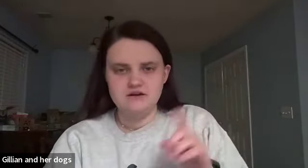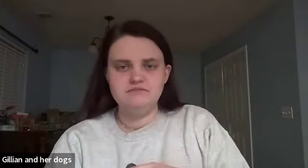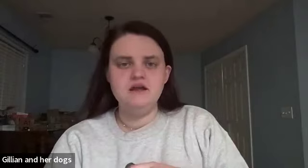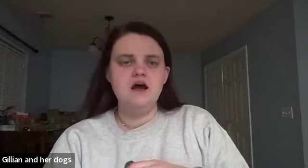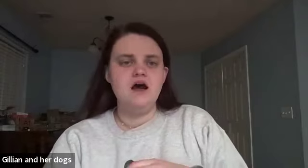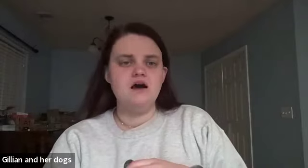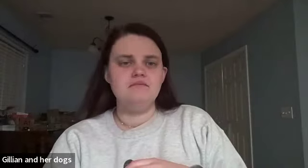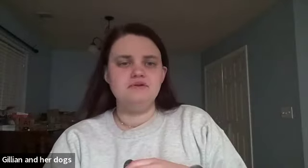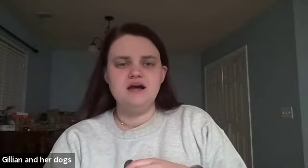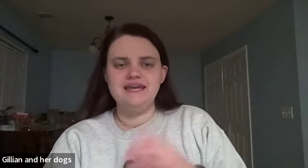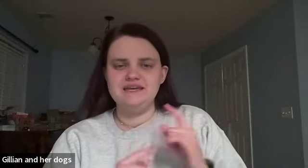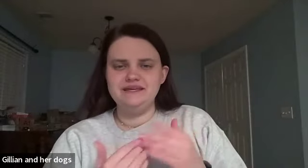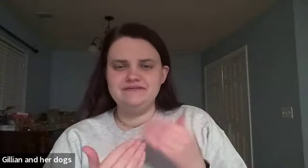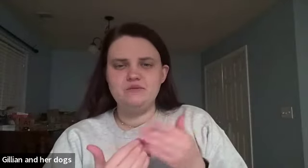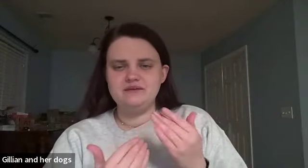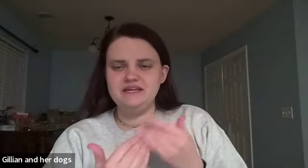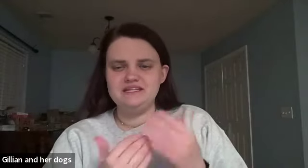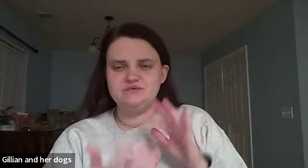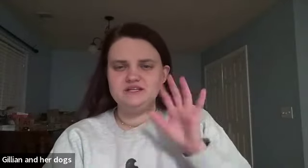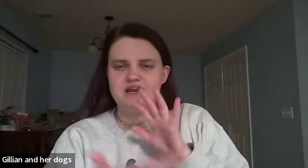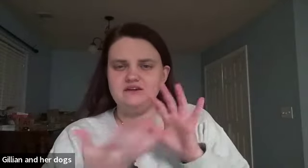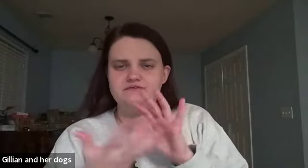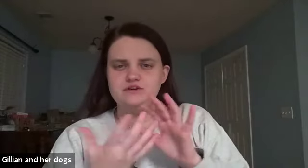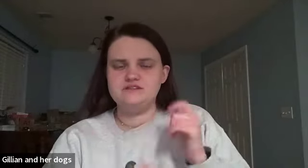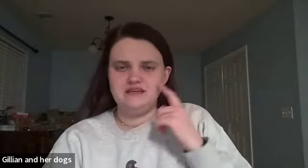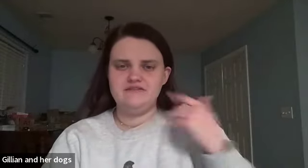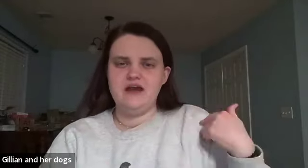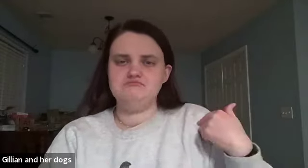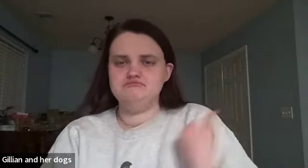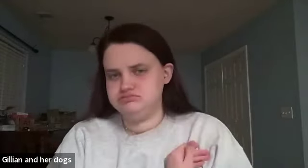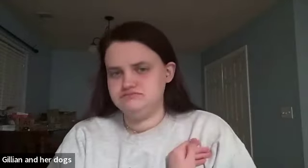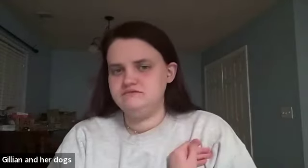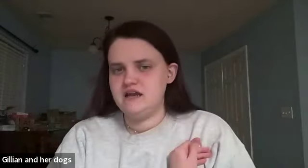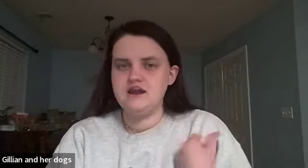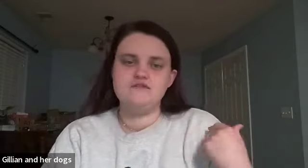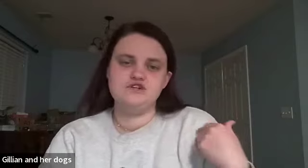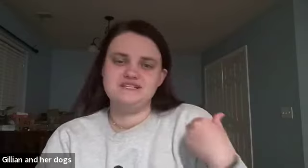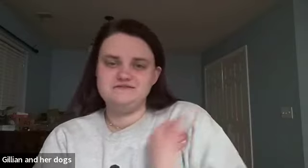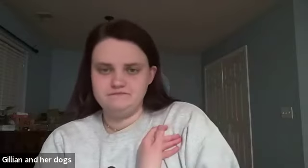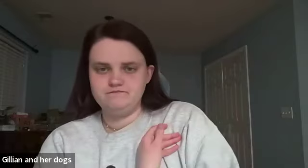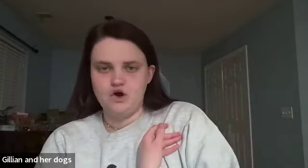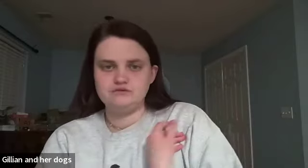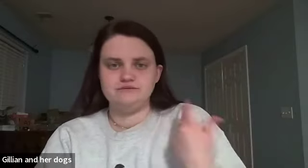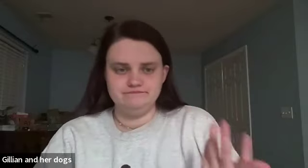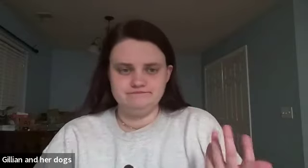tired. But that one can be an easy one to kind of confuse, thinking that tired versus fault.